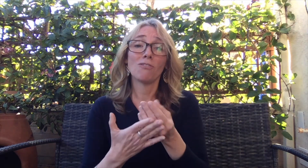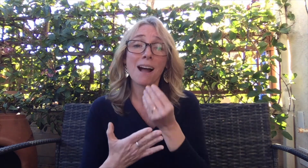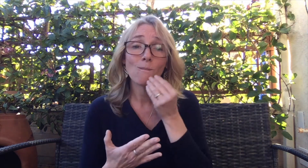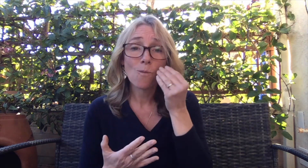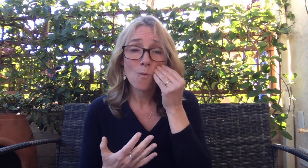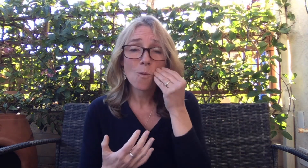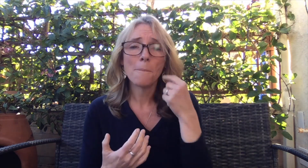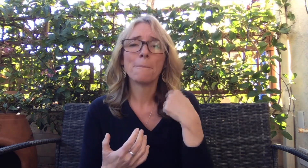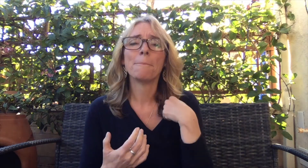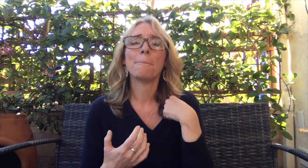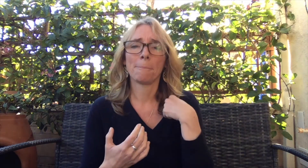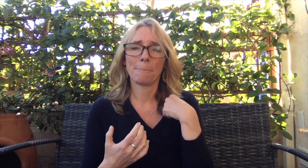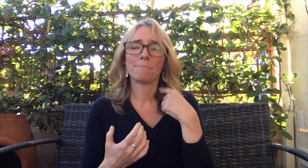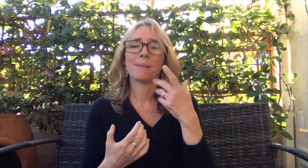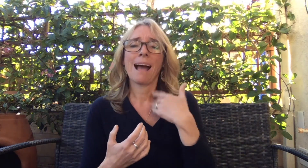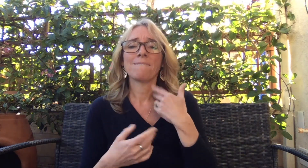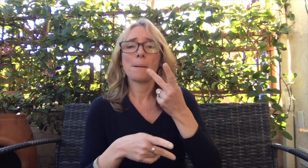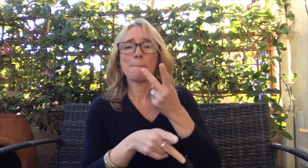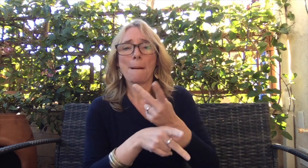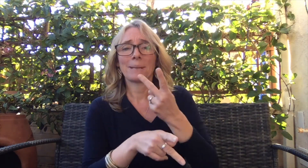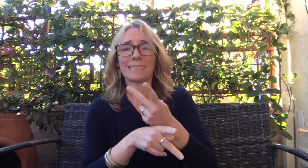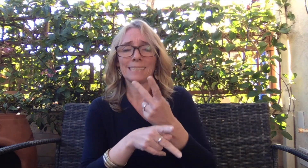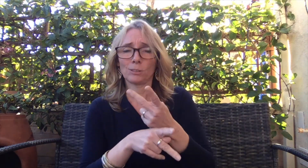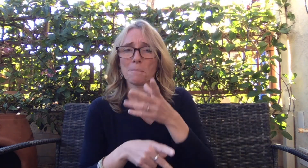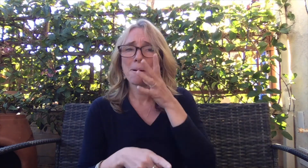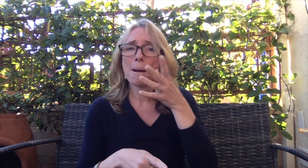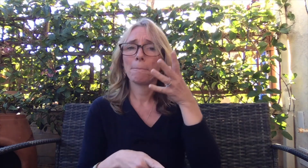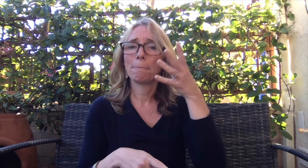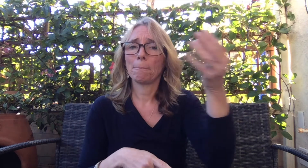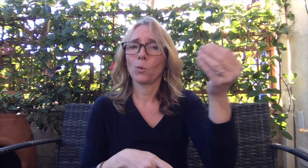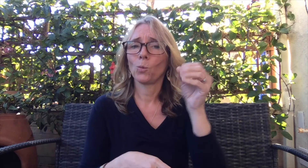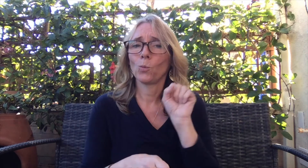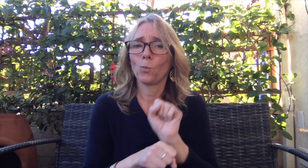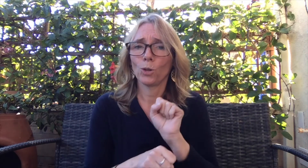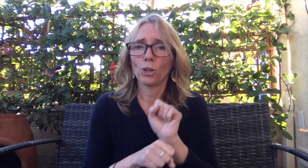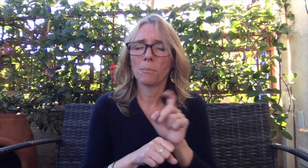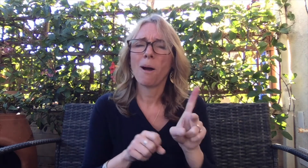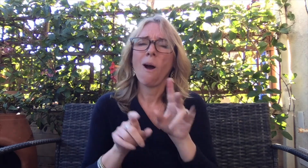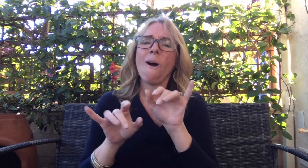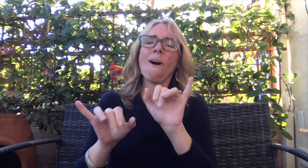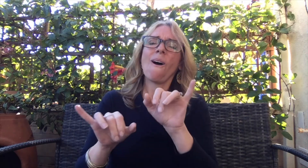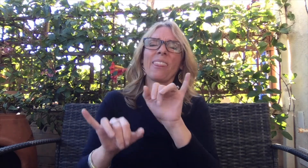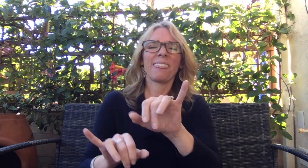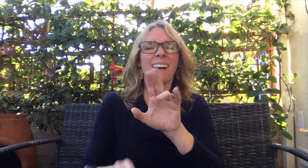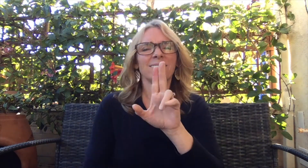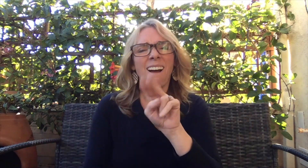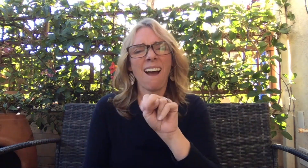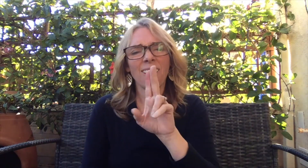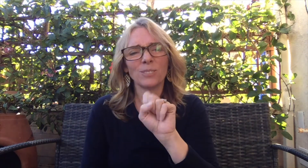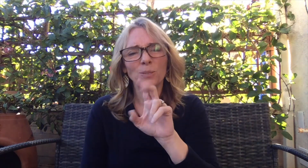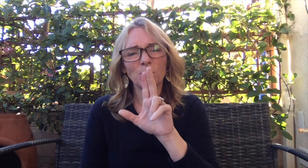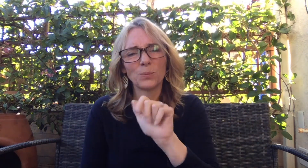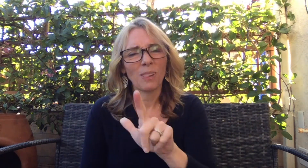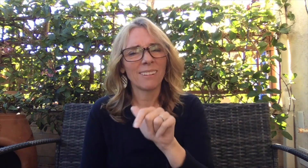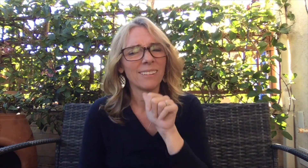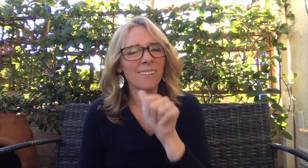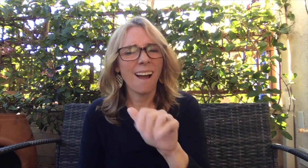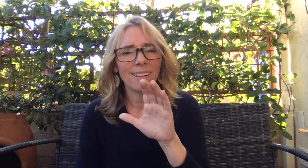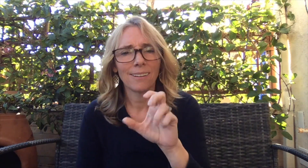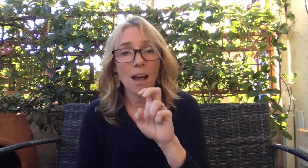now. And when I get home, I have a babysitter as my parent heads to work. And then we